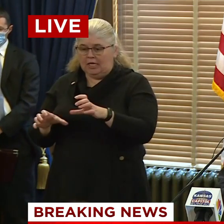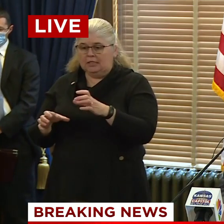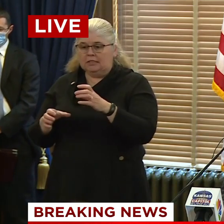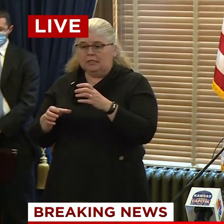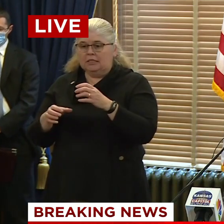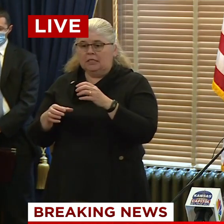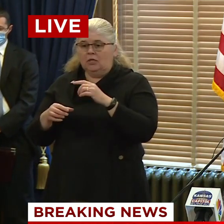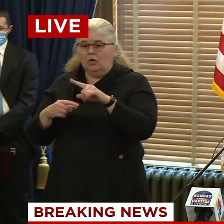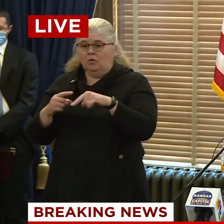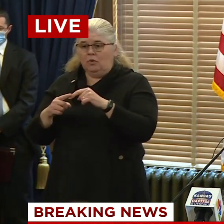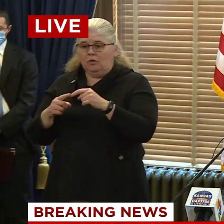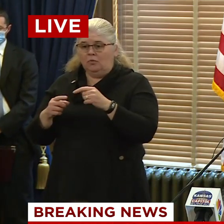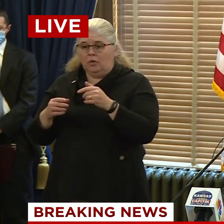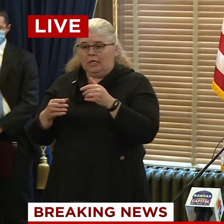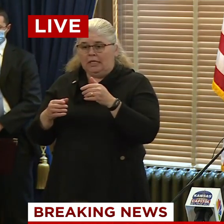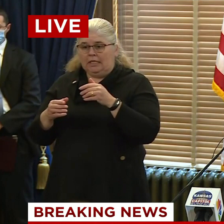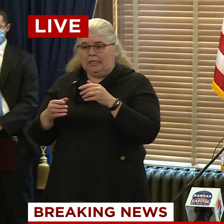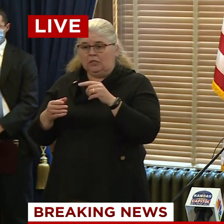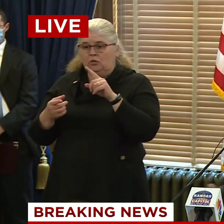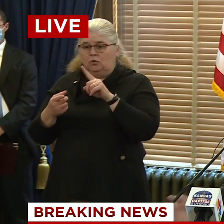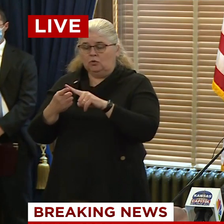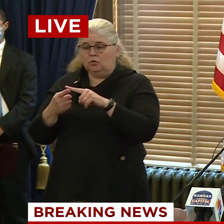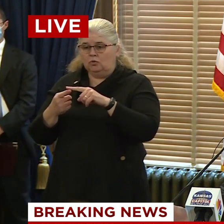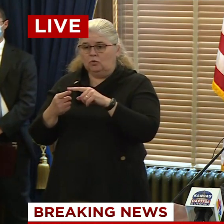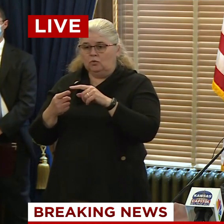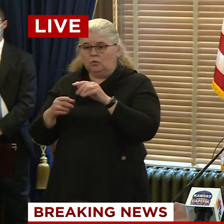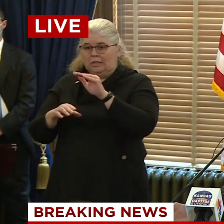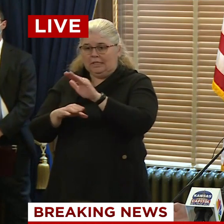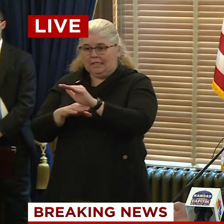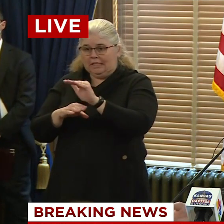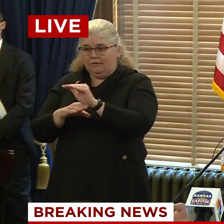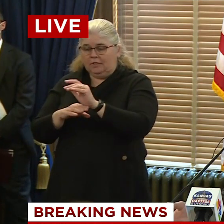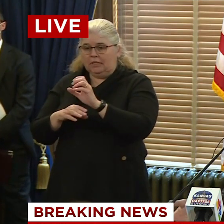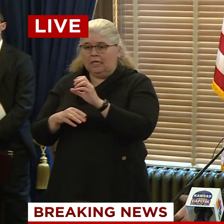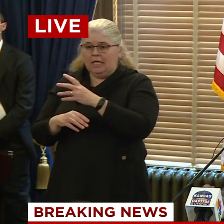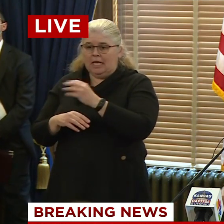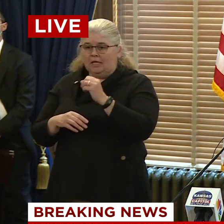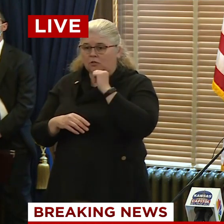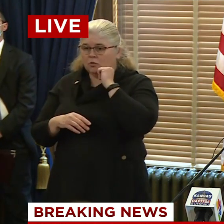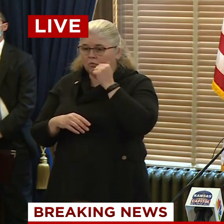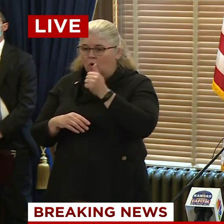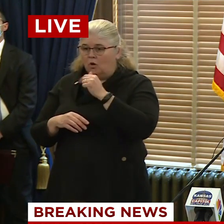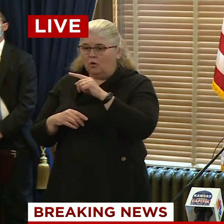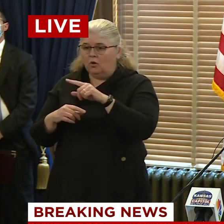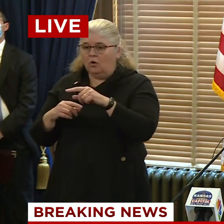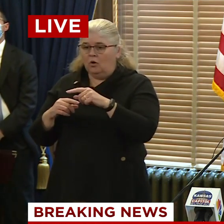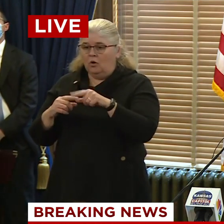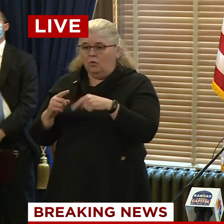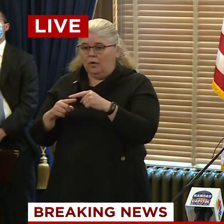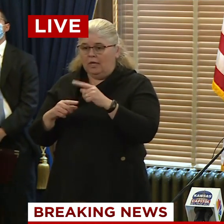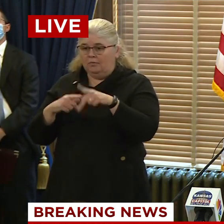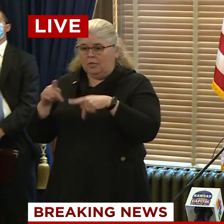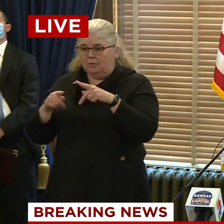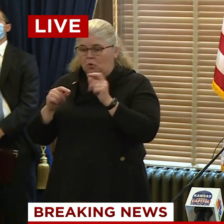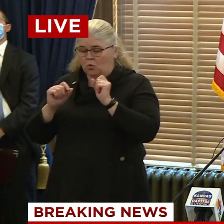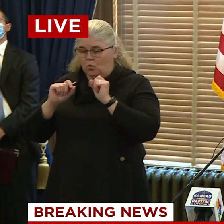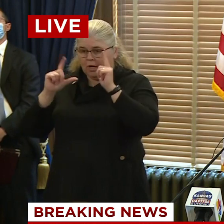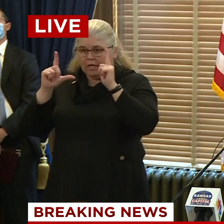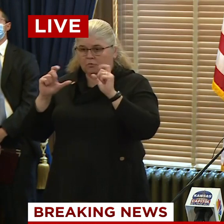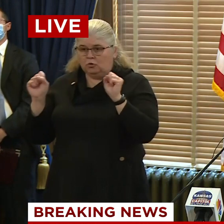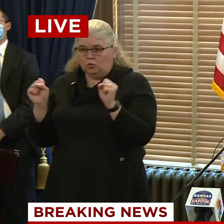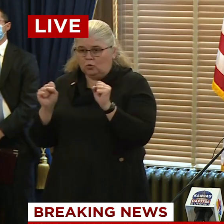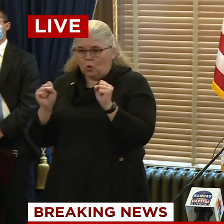into the evening hours where demand is high, and tomorrow morning where demand will be very high. Folks are going to be waking up to very cold